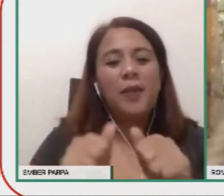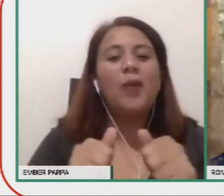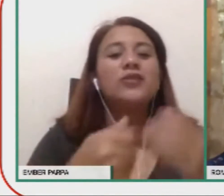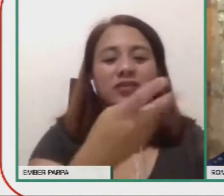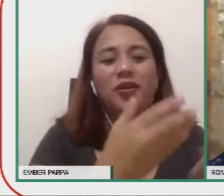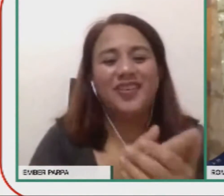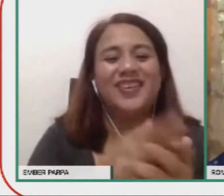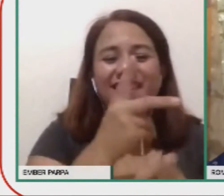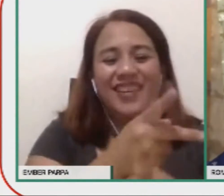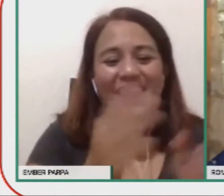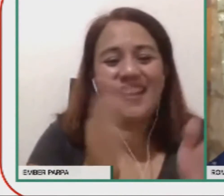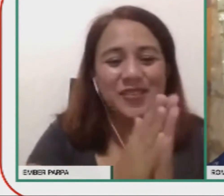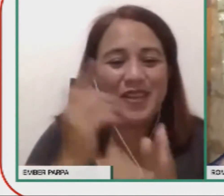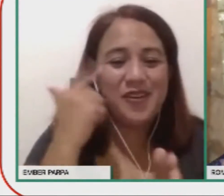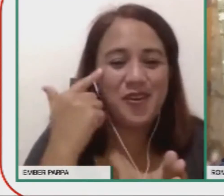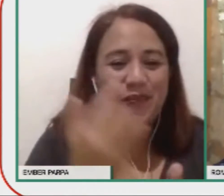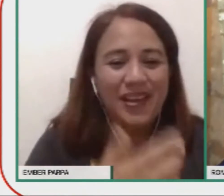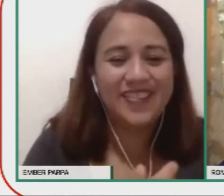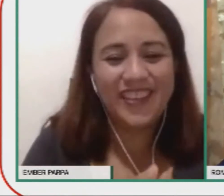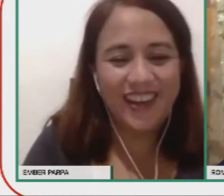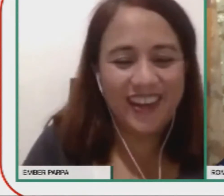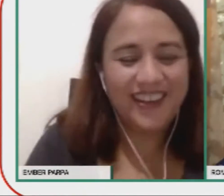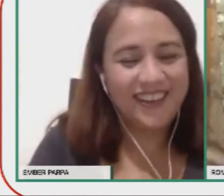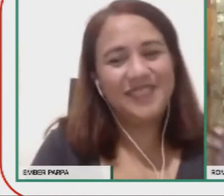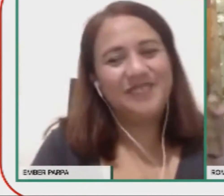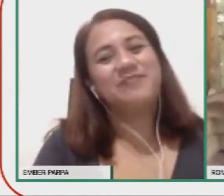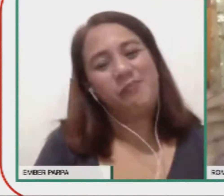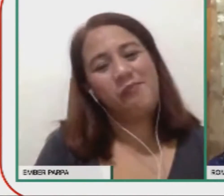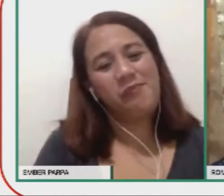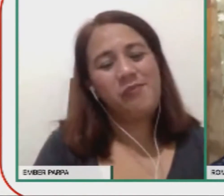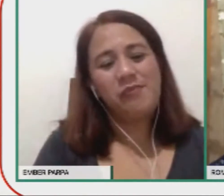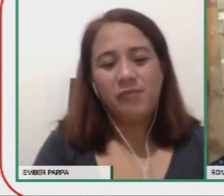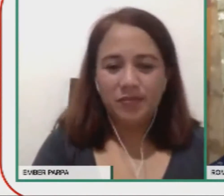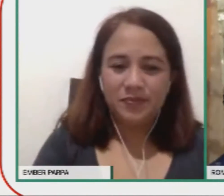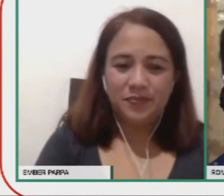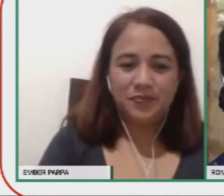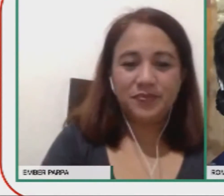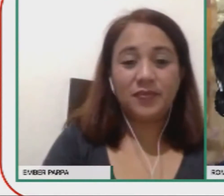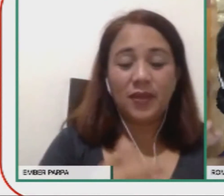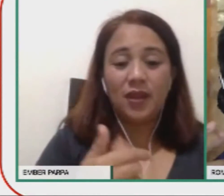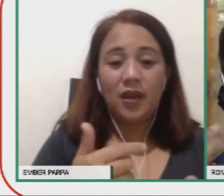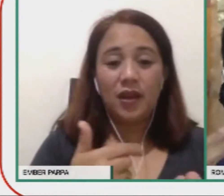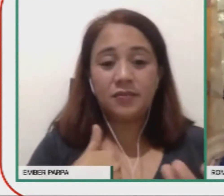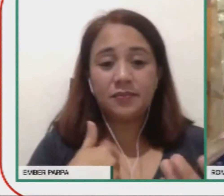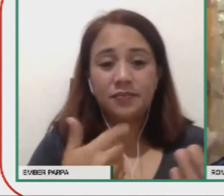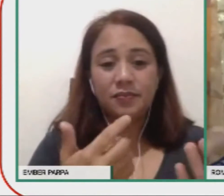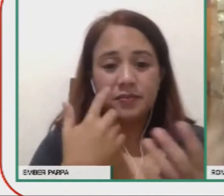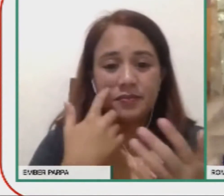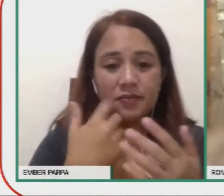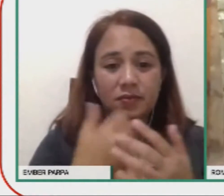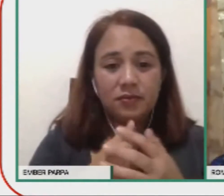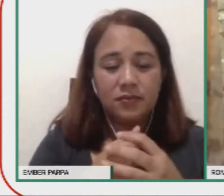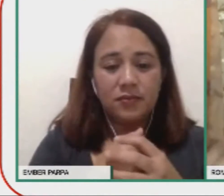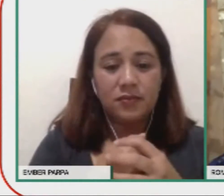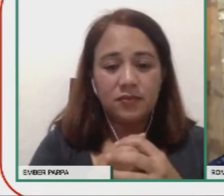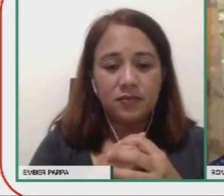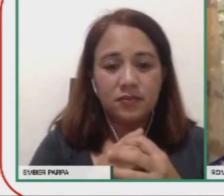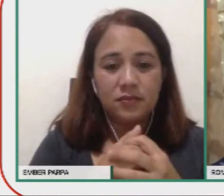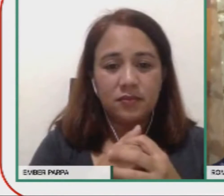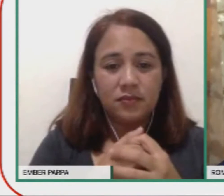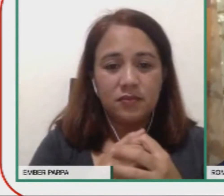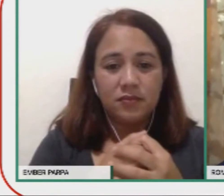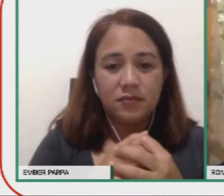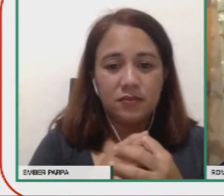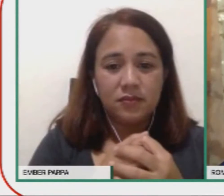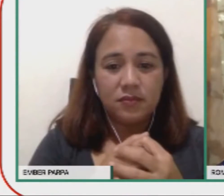ako ng dog. Yes, ko si Glo, pakiano na nga. And then I remember lang, because I teach in